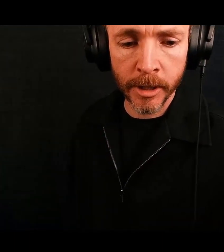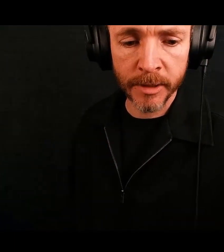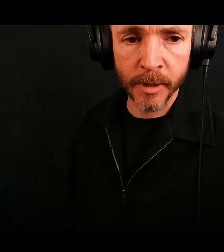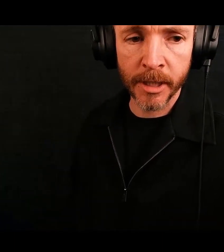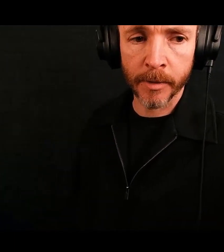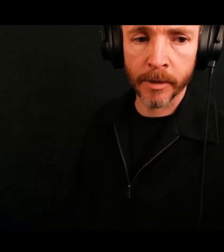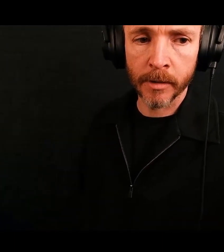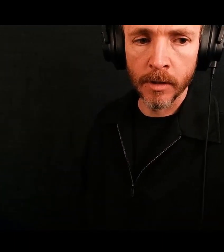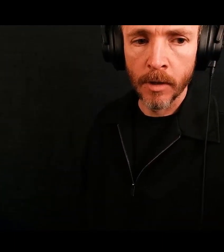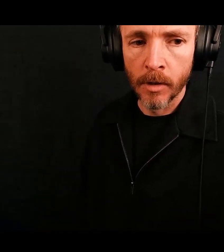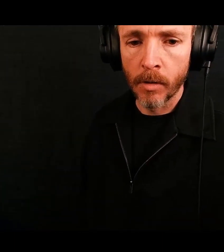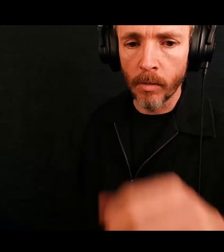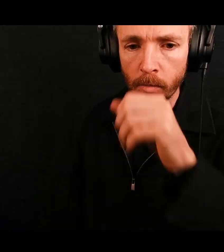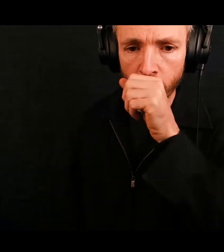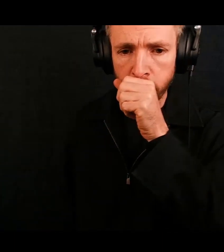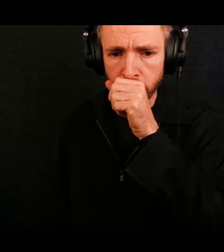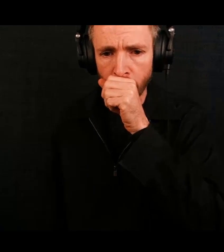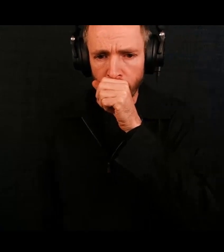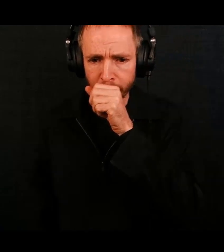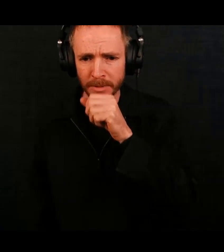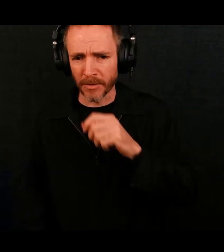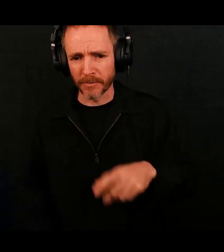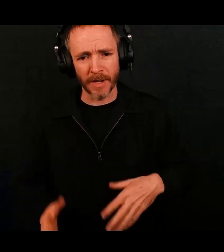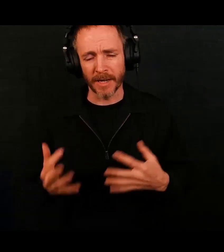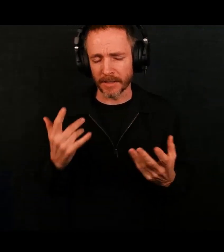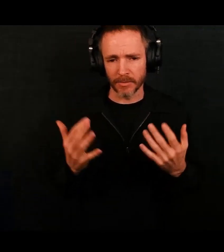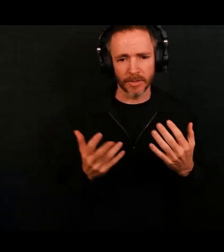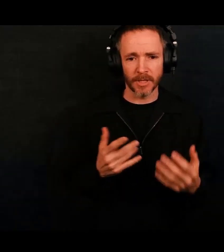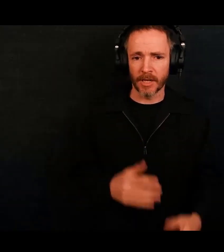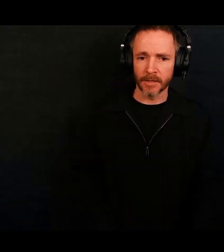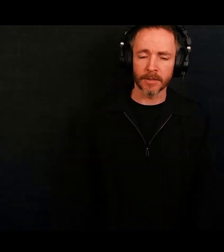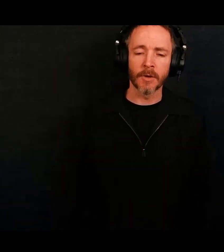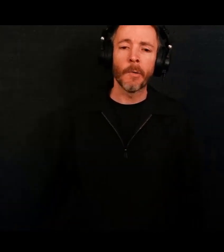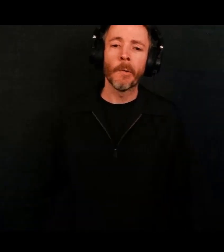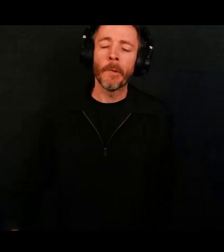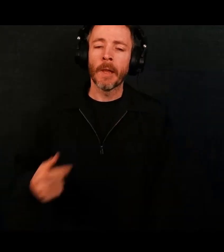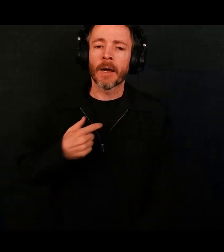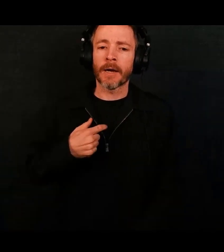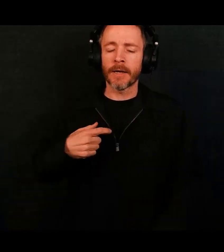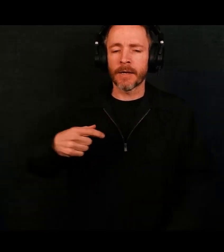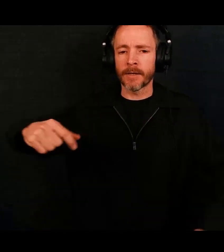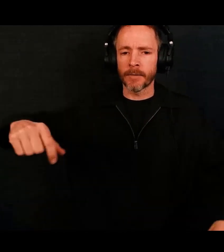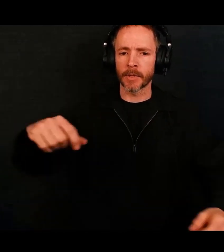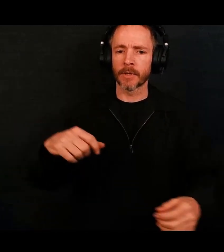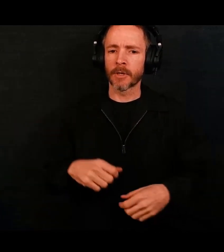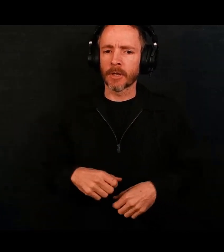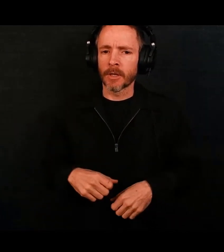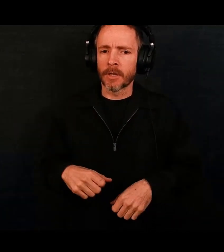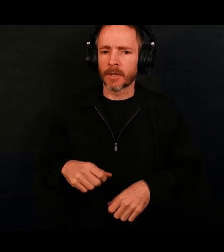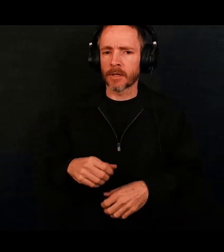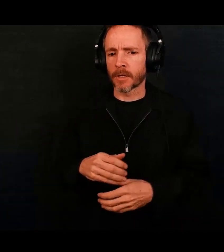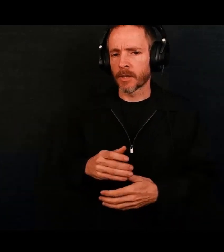Cool, I already explained that part. So fast. I